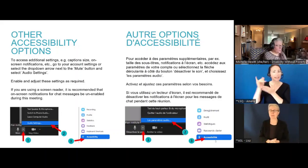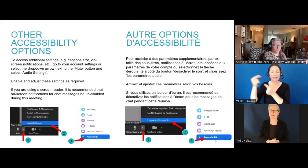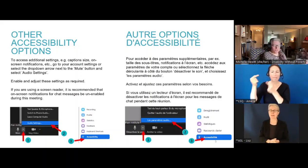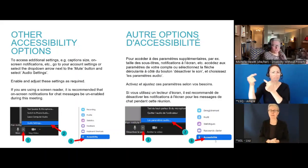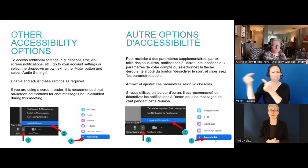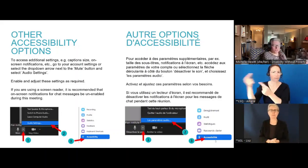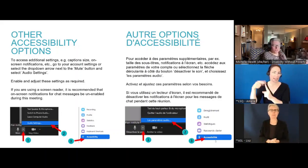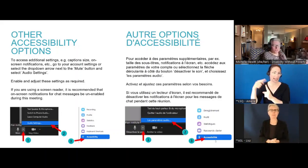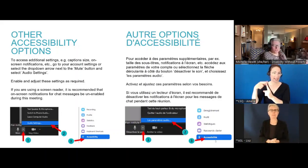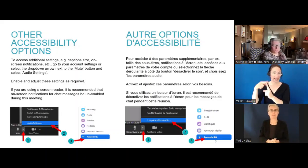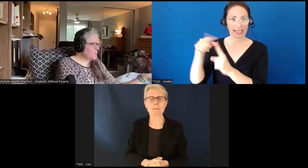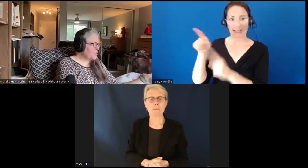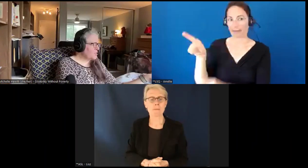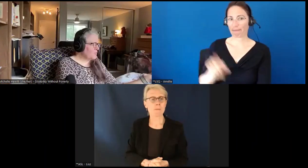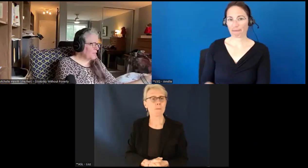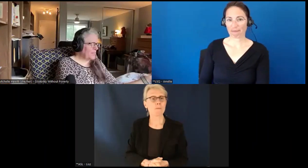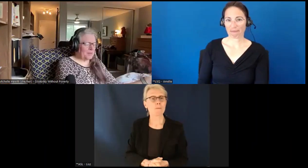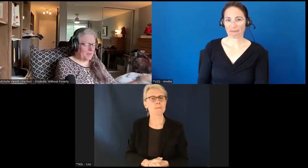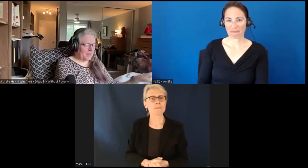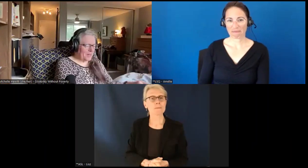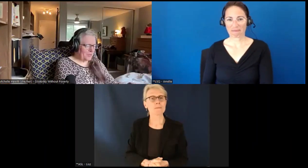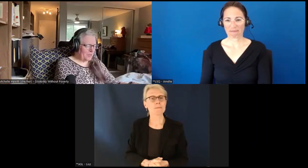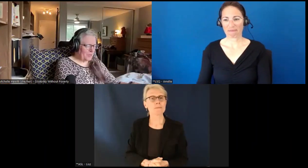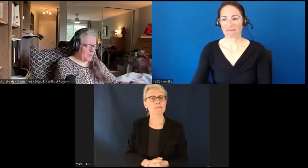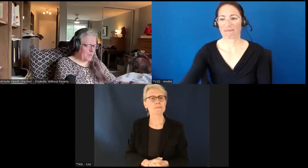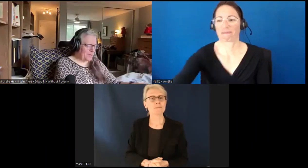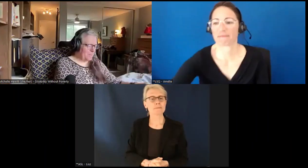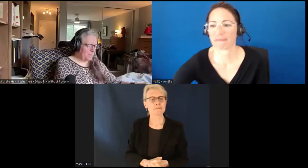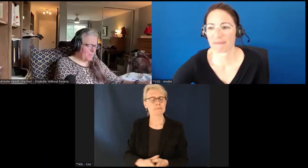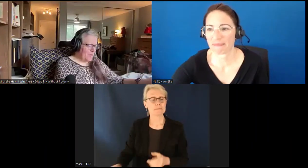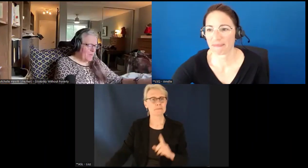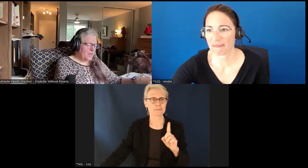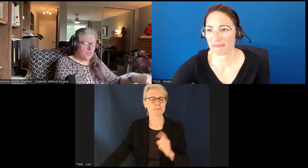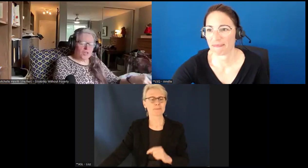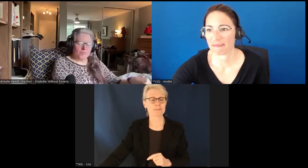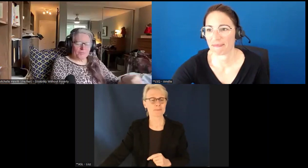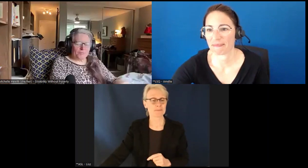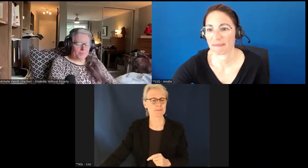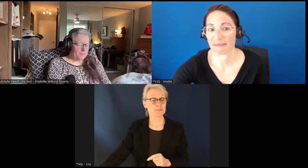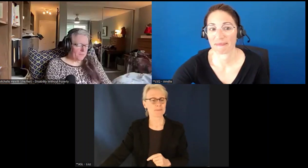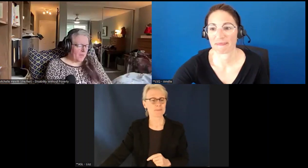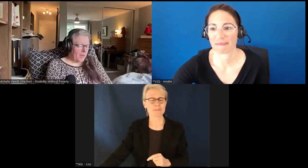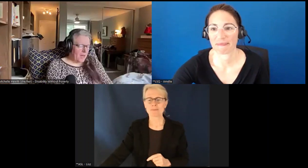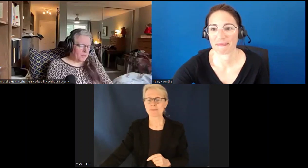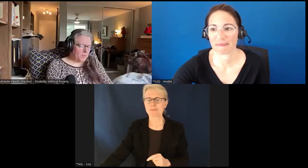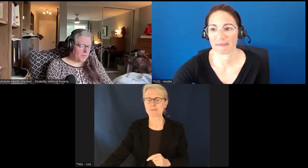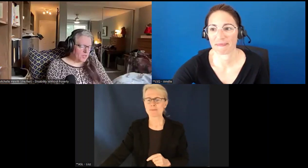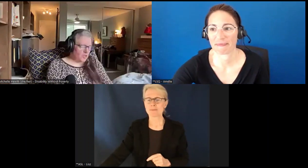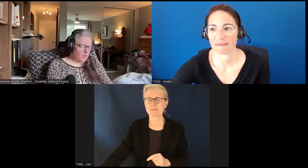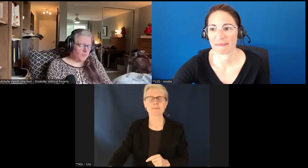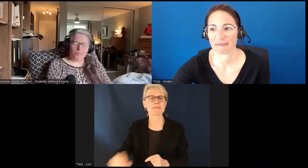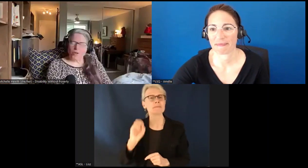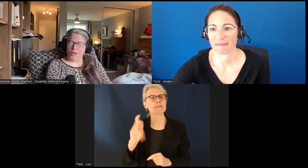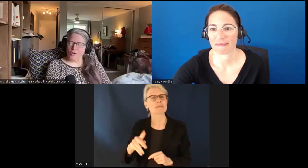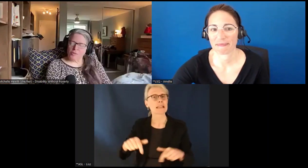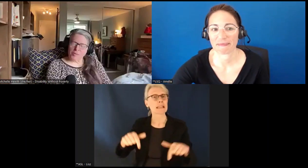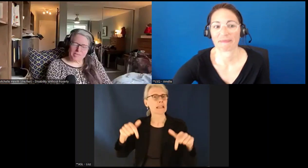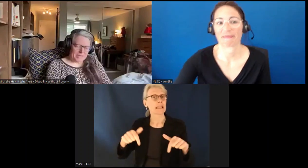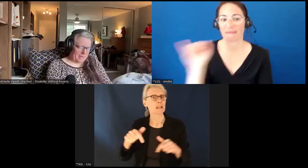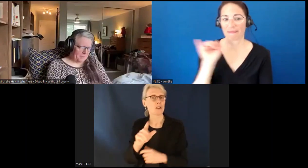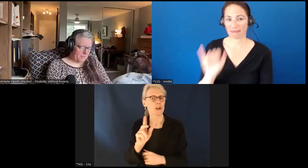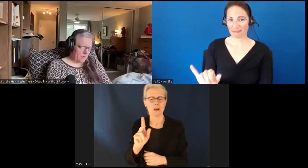I just need to switch over a little bit. Hold on a moment. So, I'm coming to you from